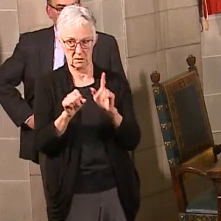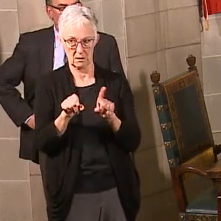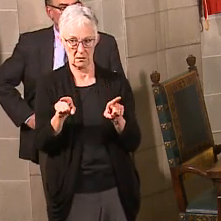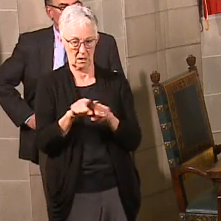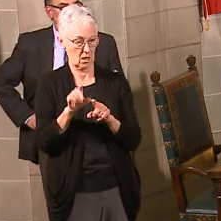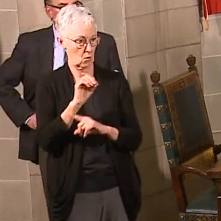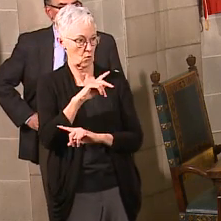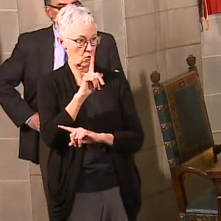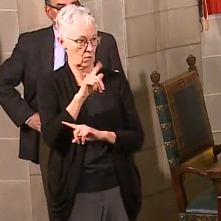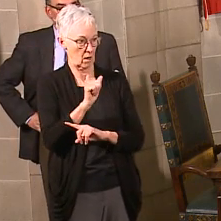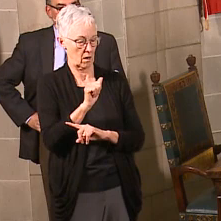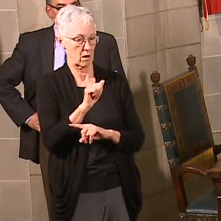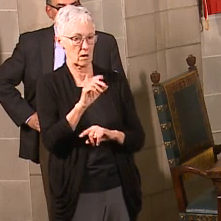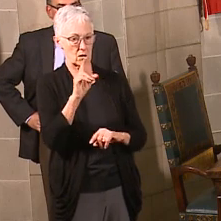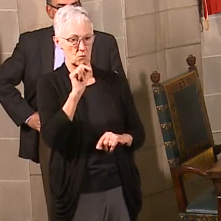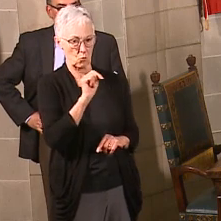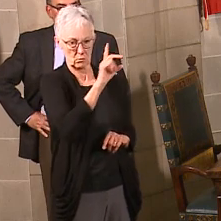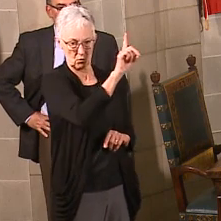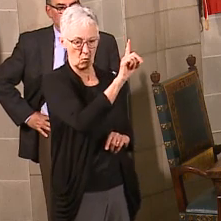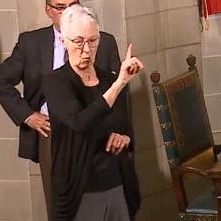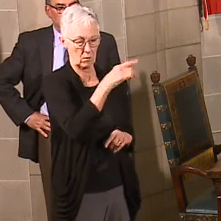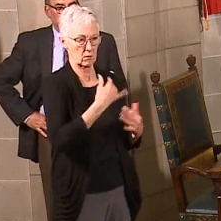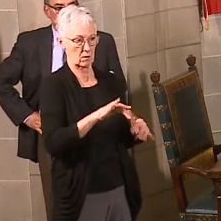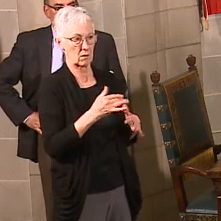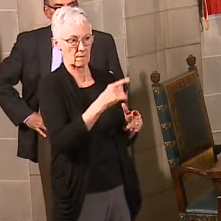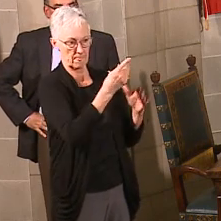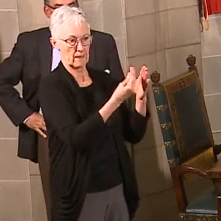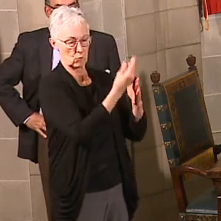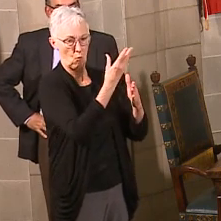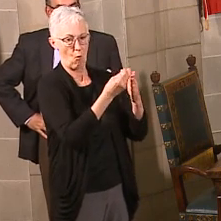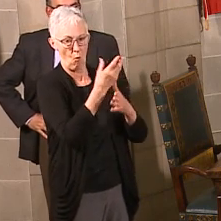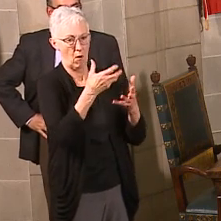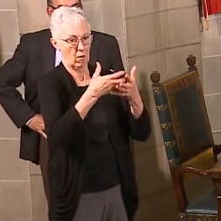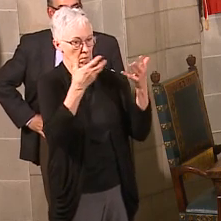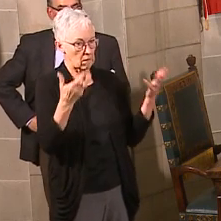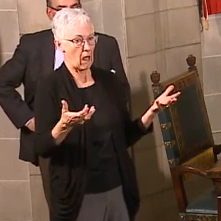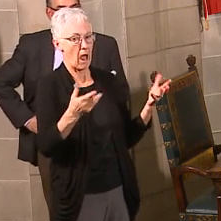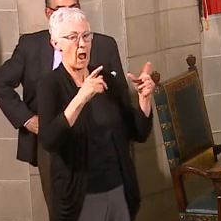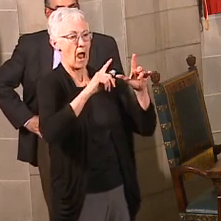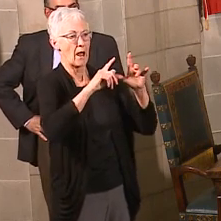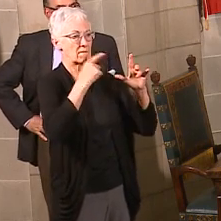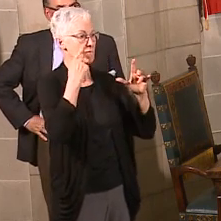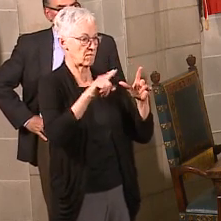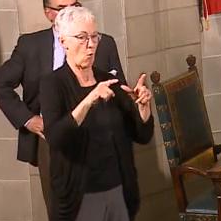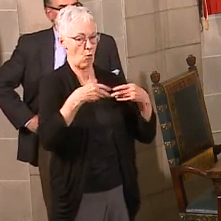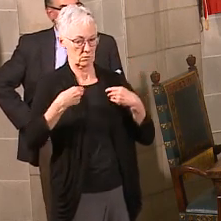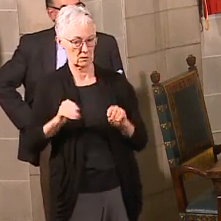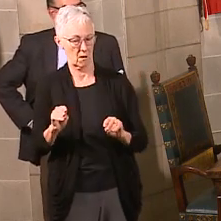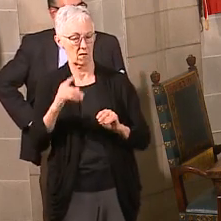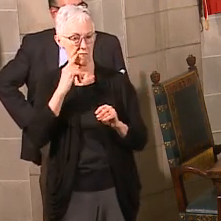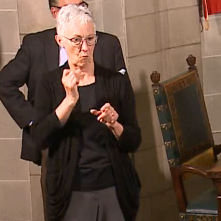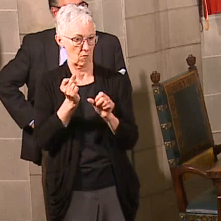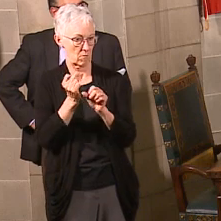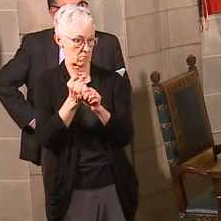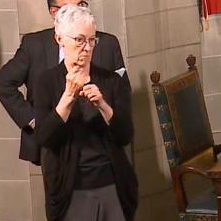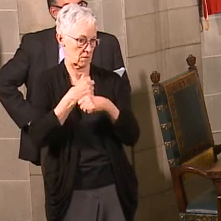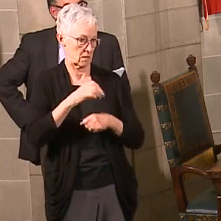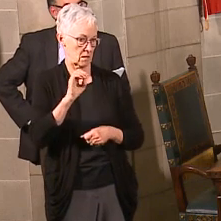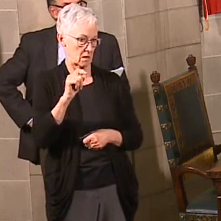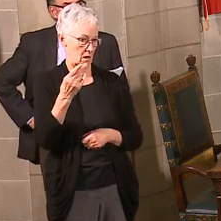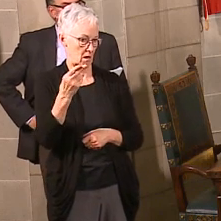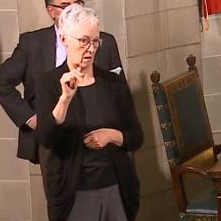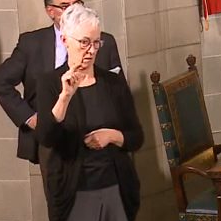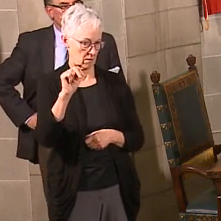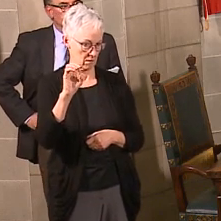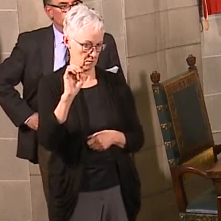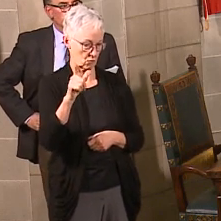know, close states like Oklahoma and North Dakota that have parts of their economy that are dependent on it. I know they pump oil in Kansas. So it is a big concern